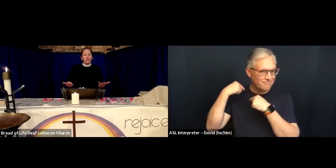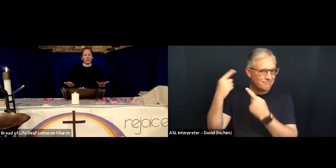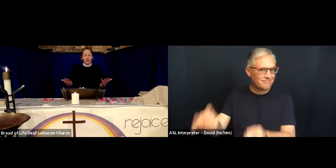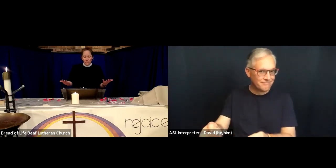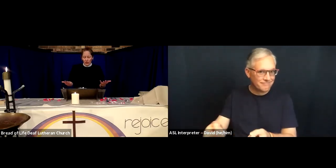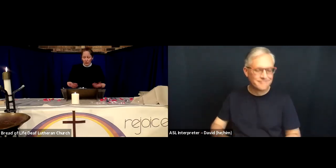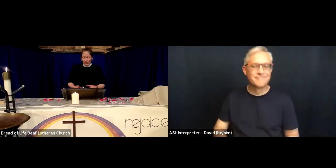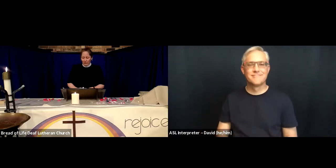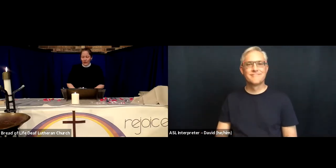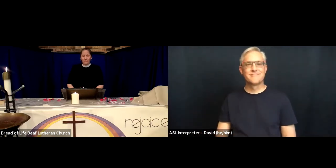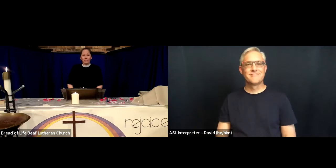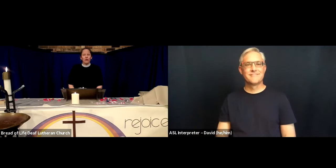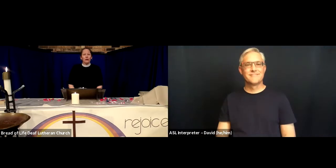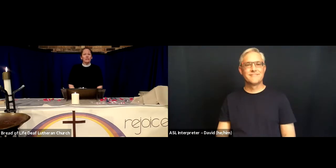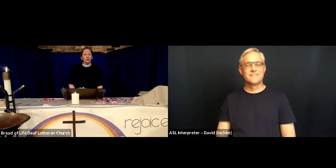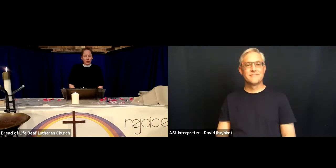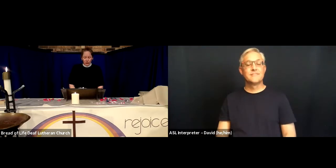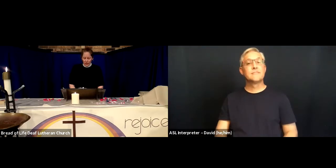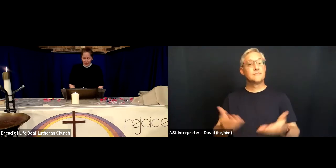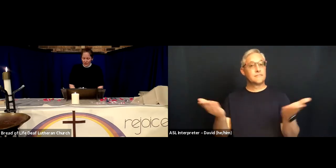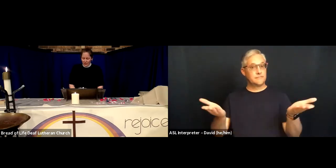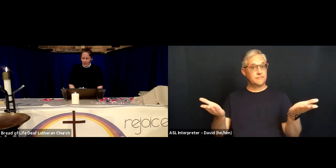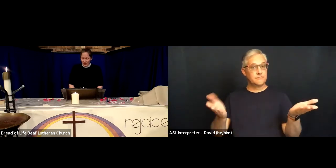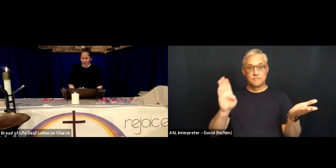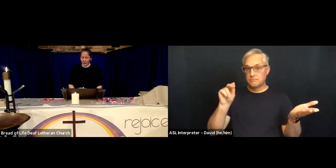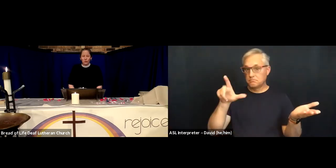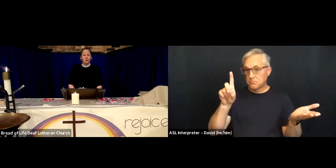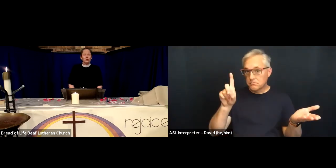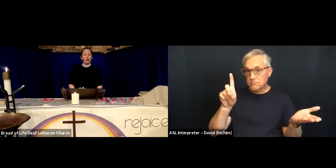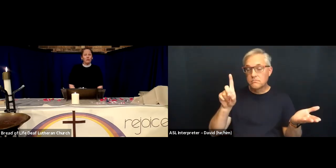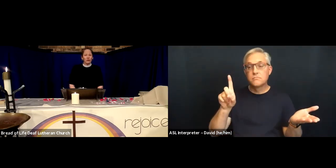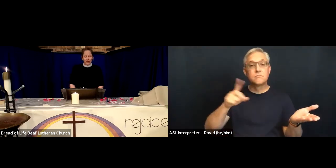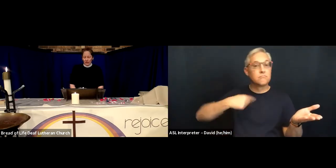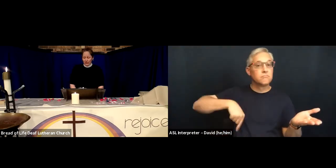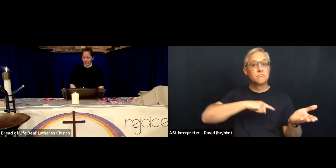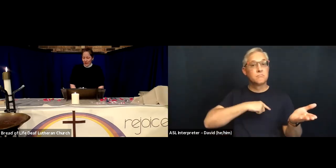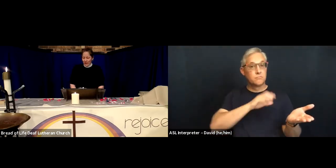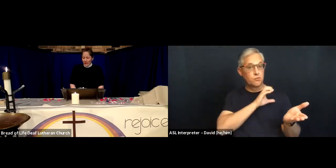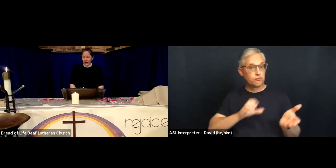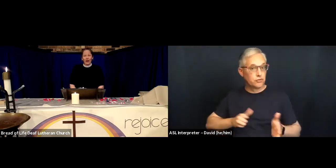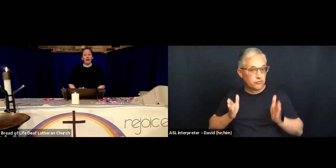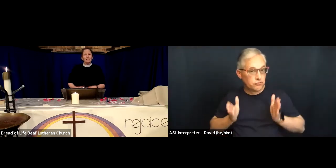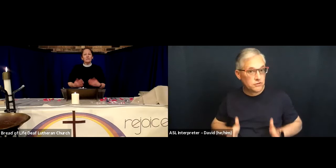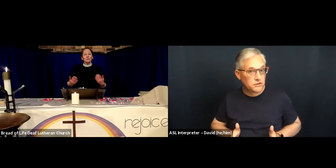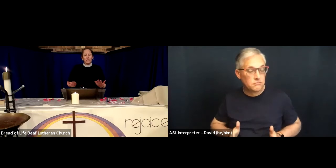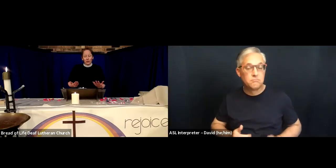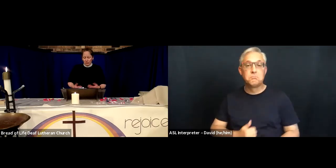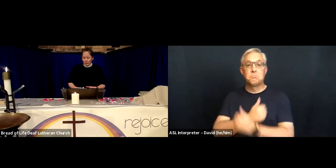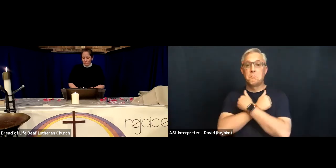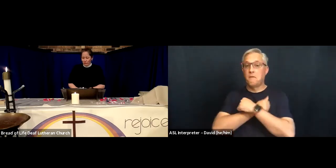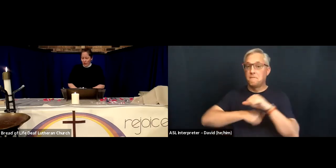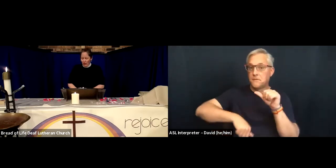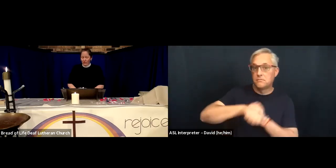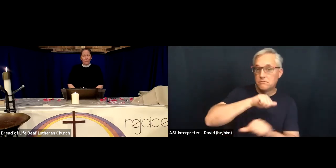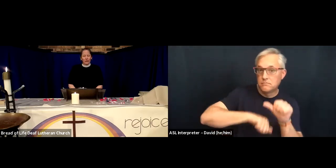Because we here at Bread of Life, as Christians who love one another, and we are